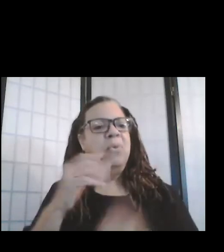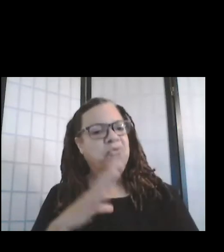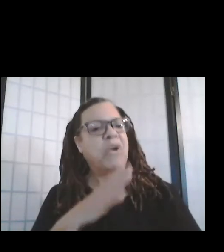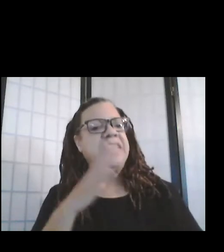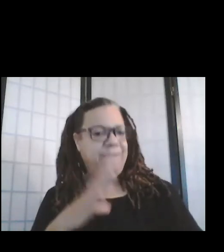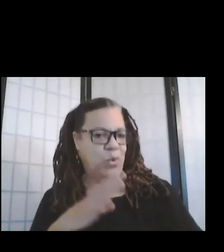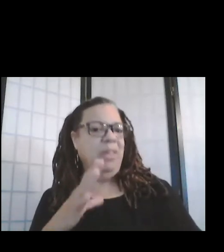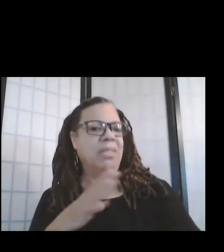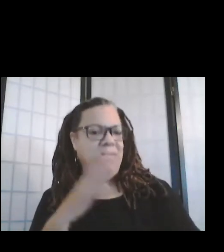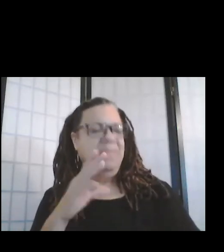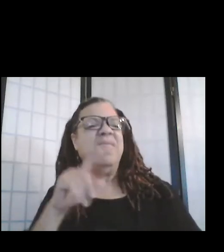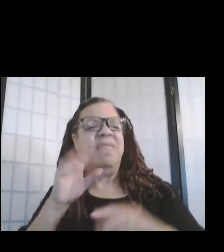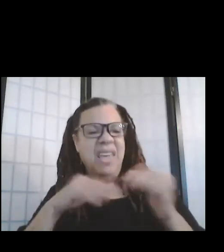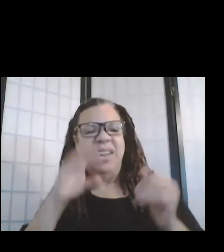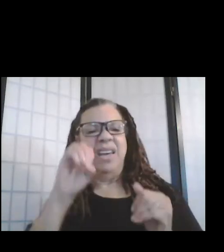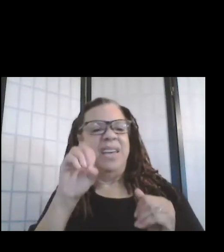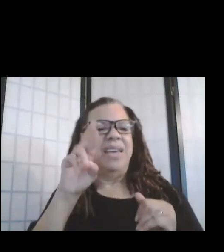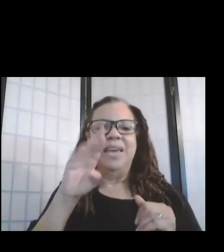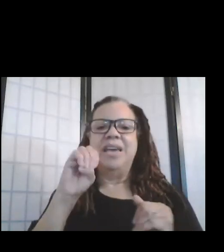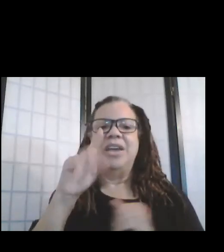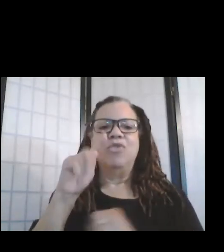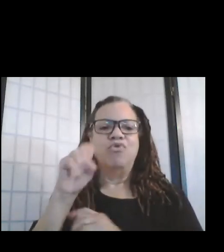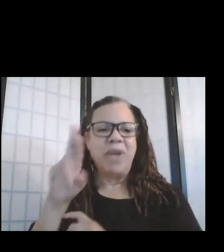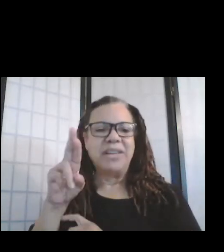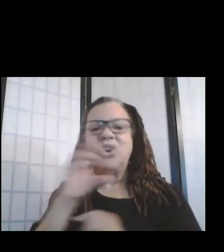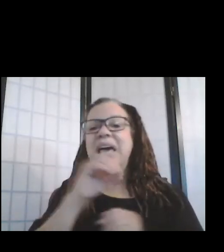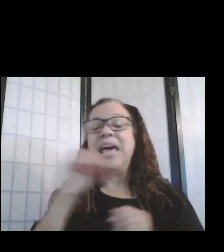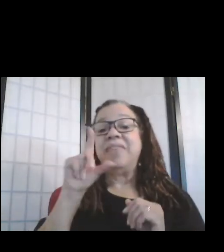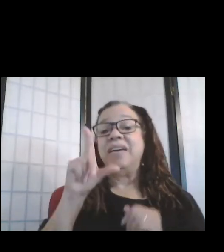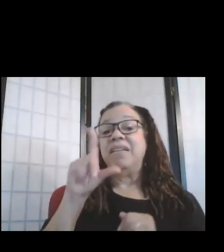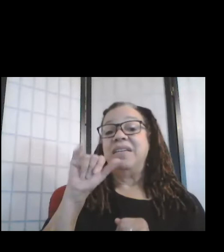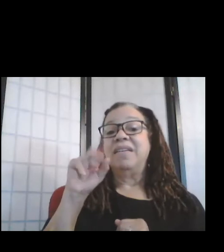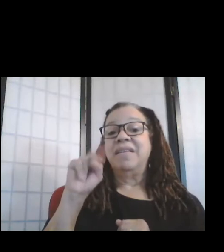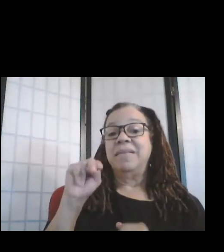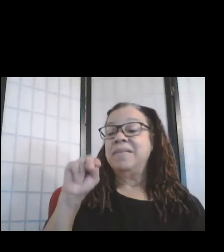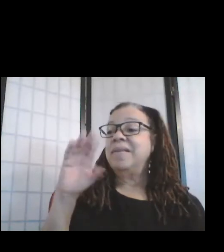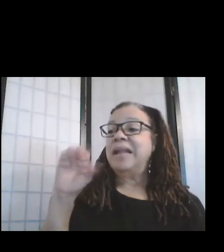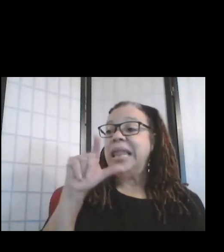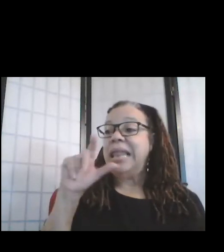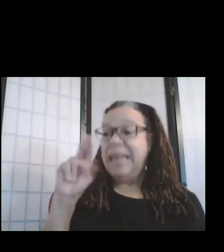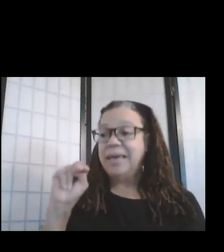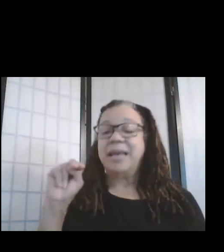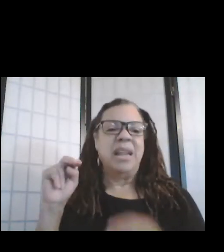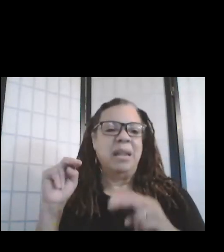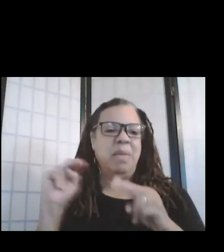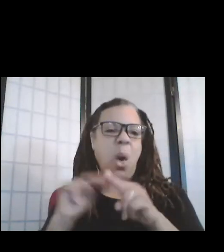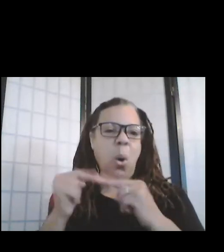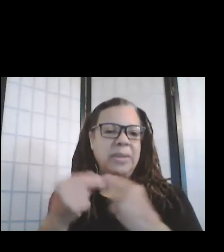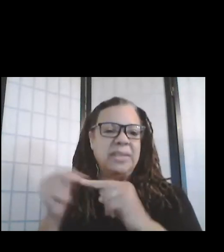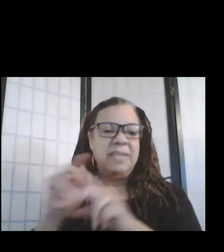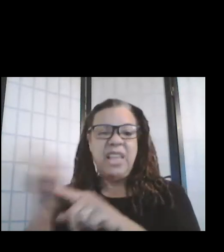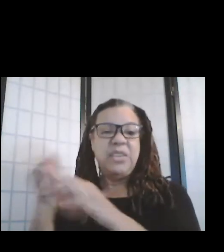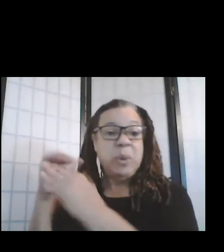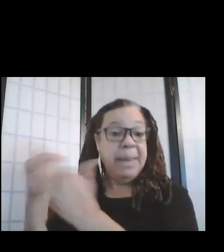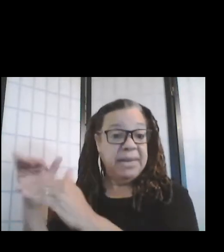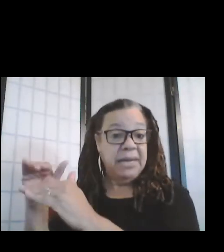imaginative potential than the erector set in Lincoln logs. The one seemed rigid and mechanical, the other limited.